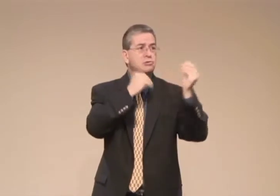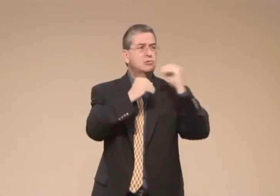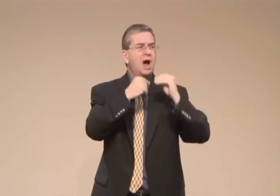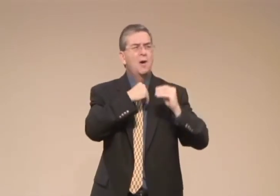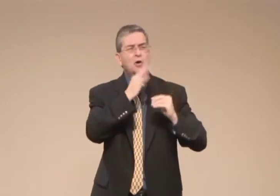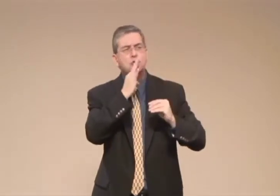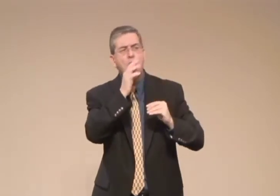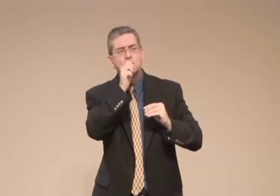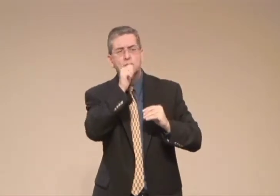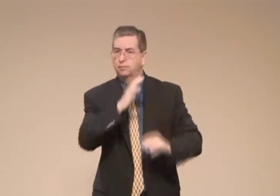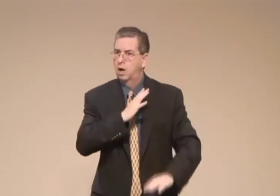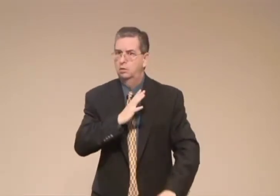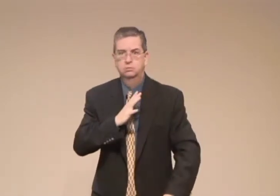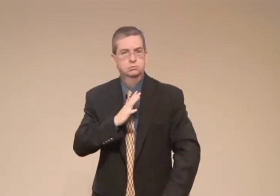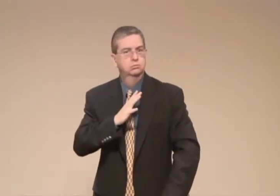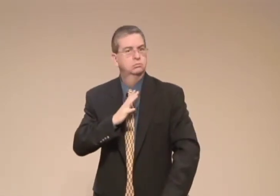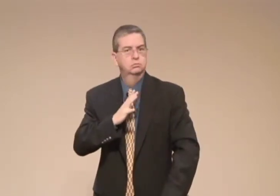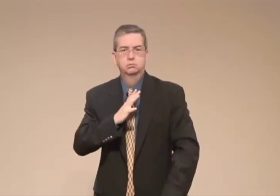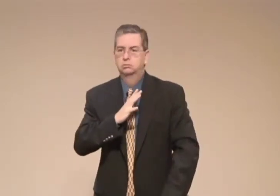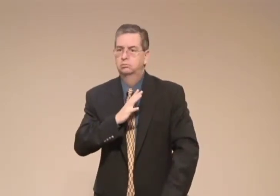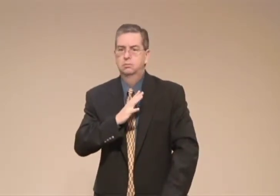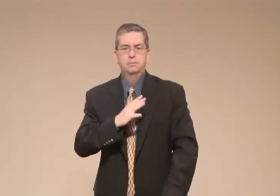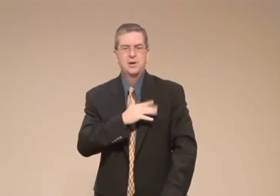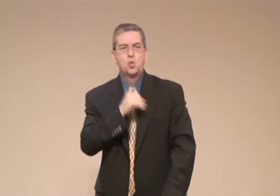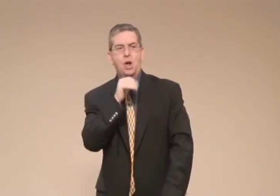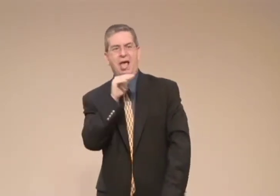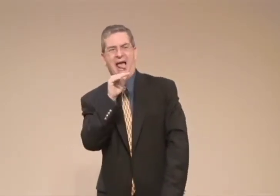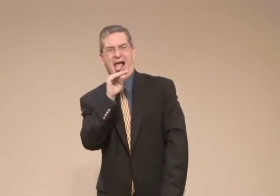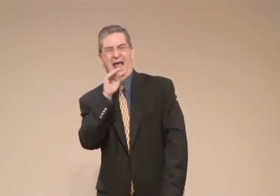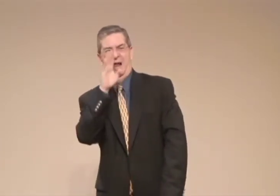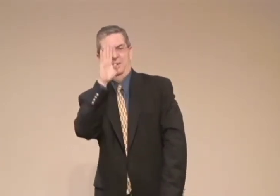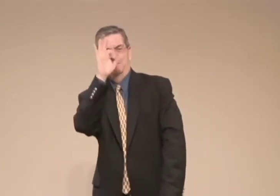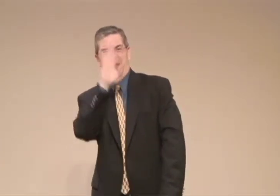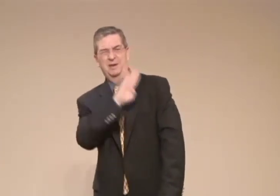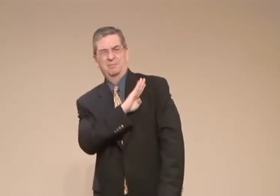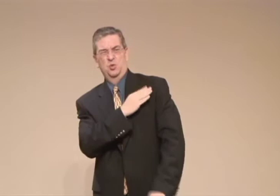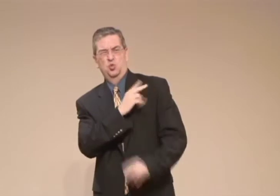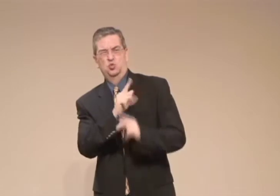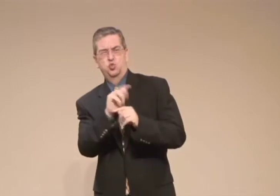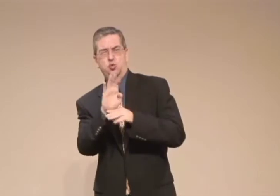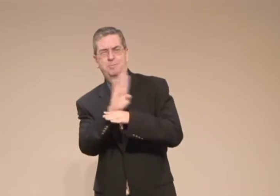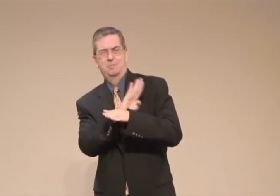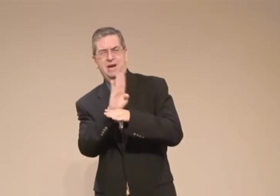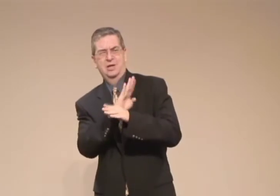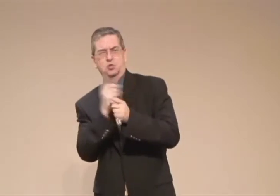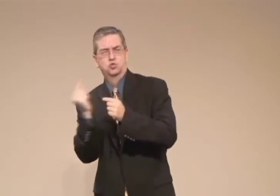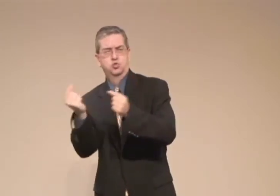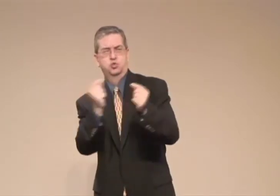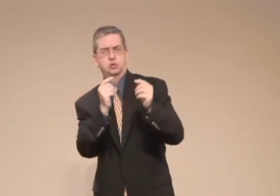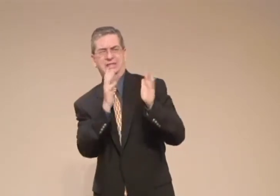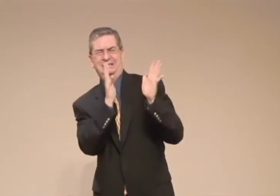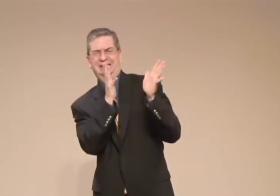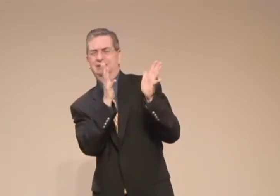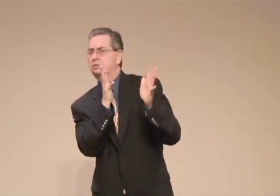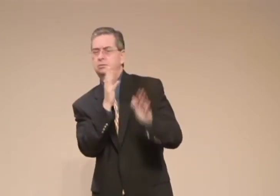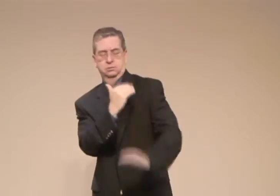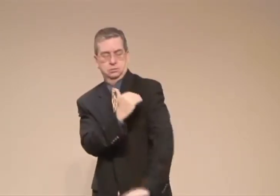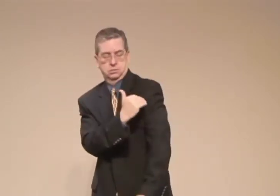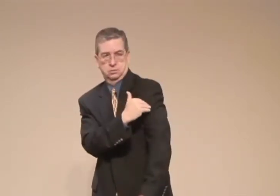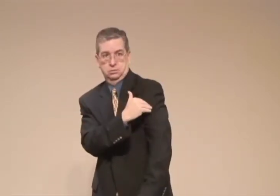if you want you can talk to me later maybe at the time of fellowship while we eating just come up to me and let me know that you want to talk